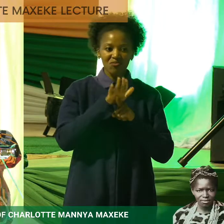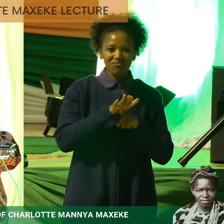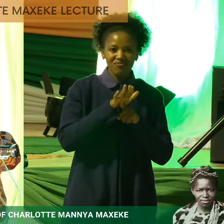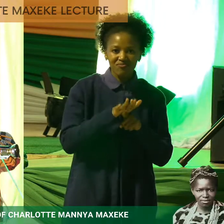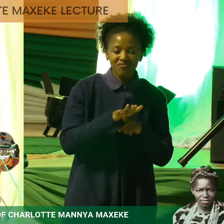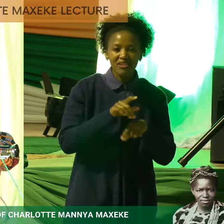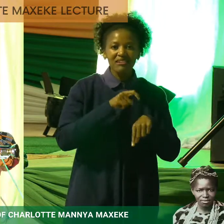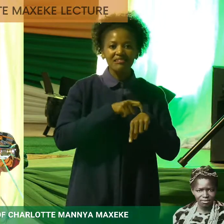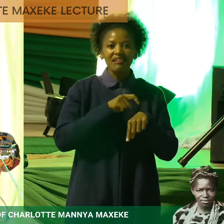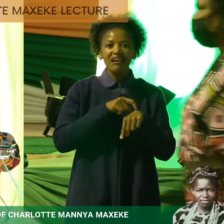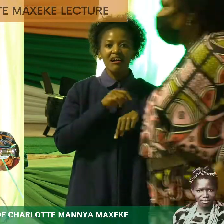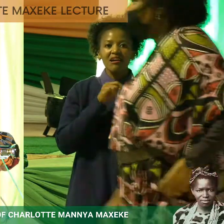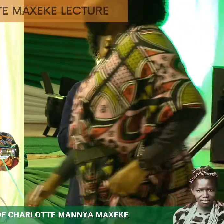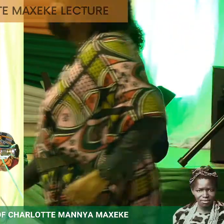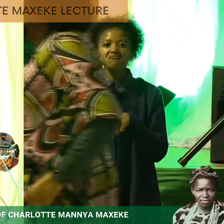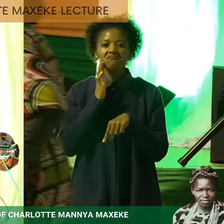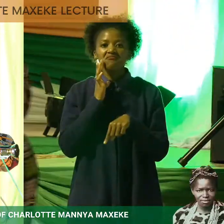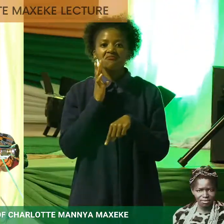such defiances